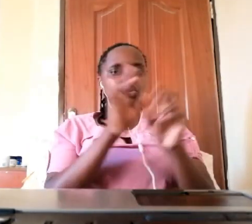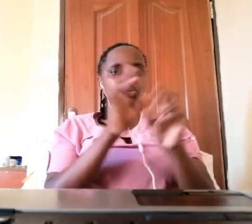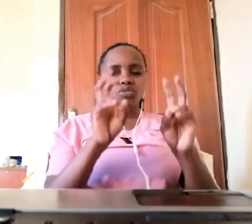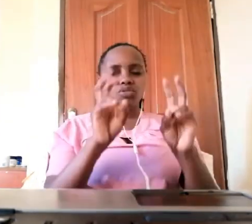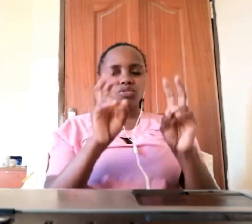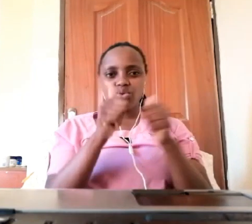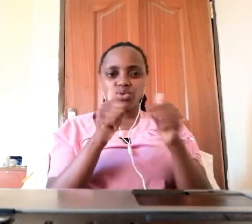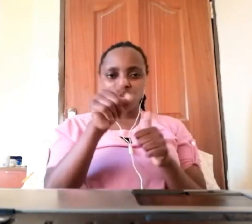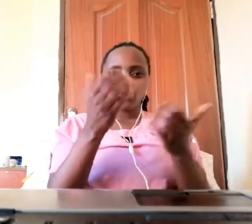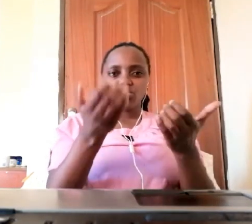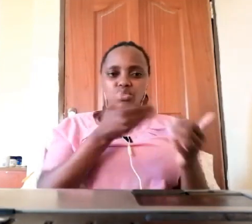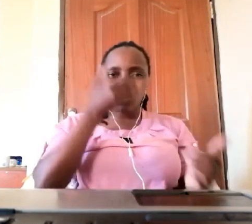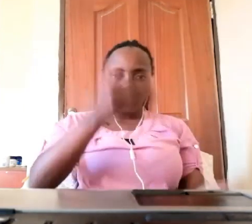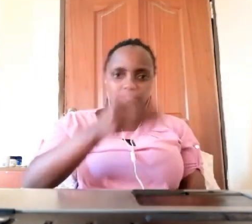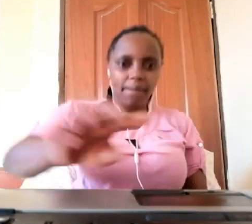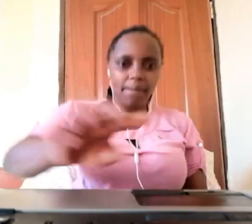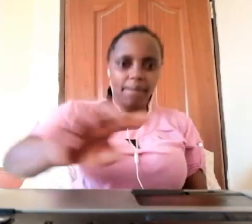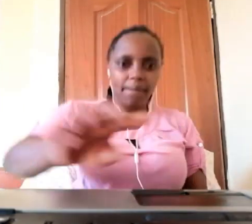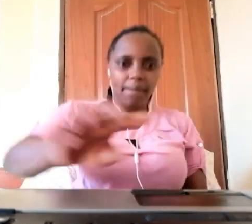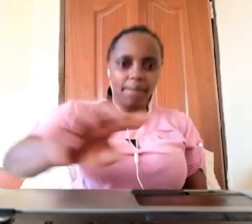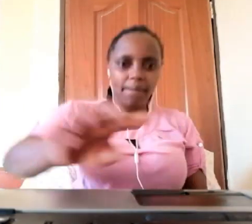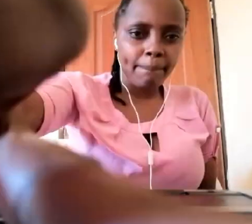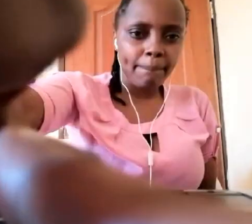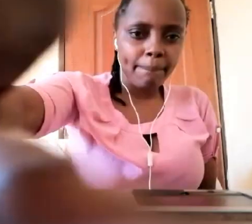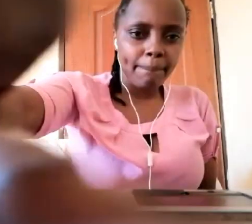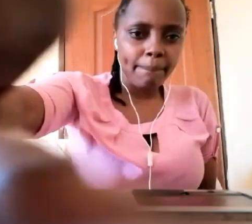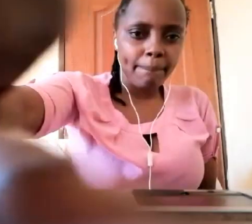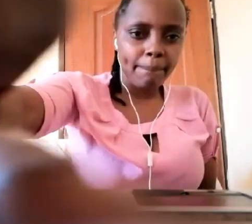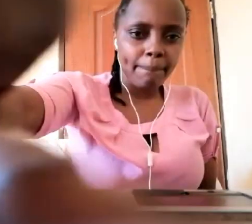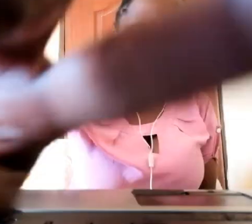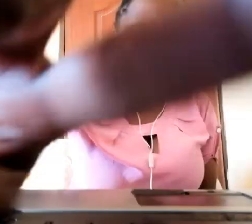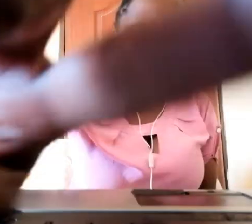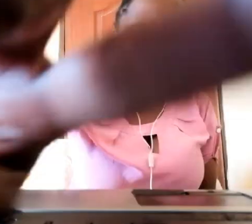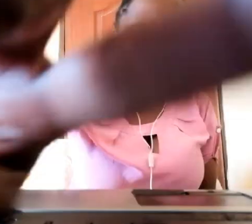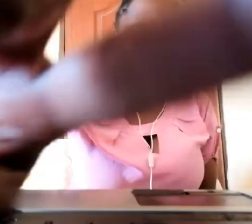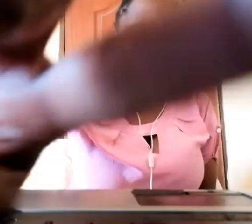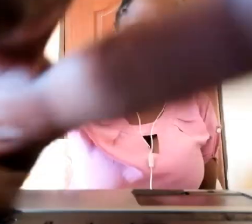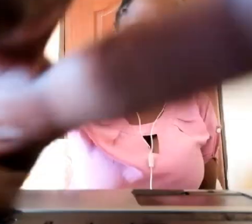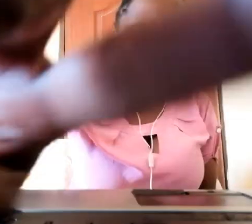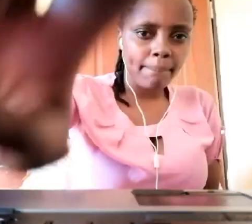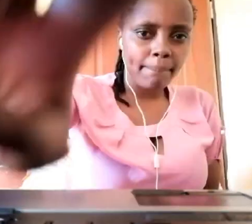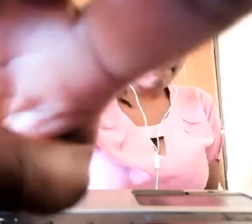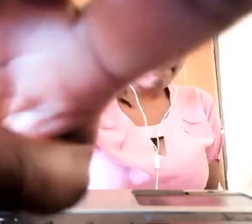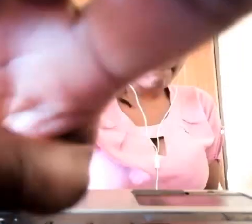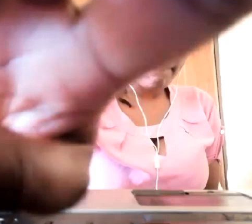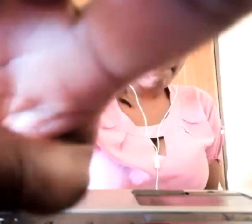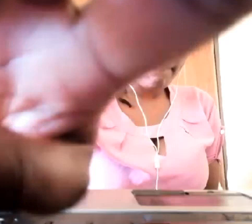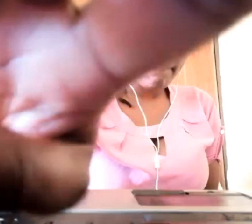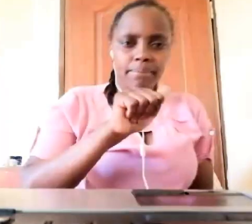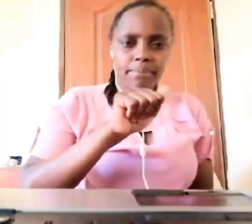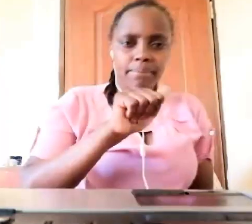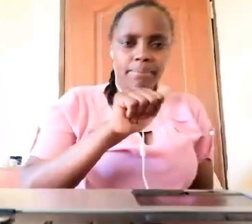a lot of things here that you need to respond to. So I need to first of all confirm if you're still online, Ayalu.